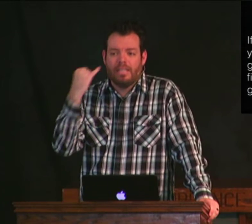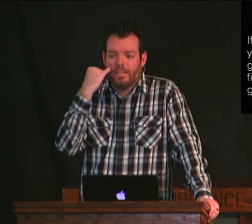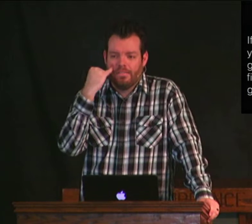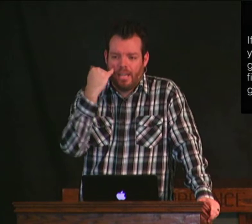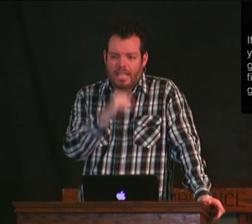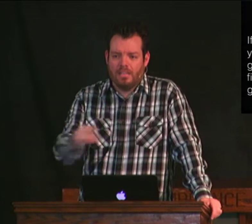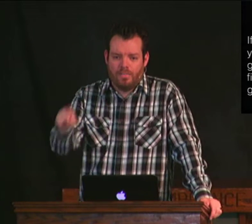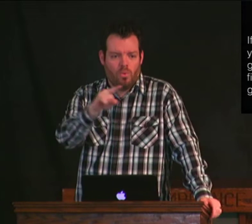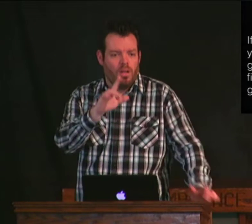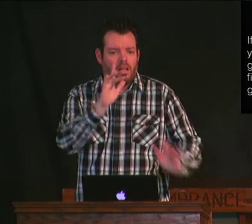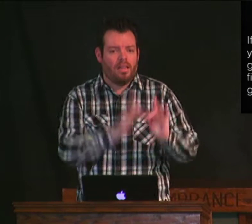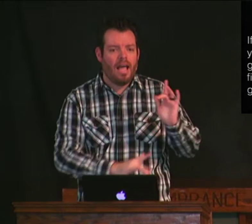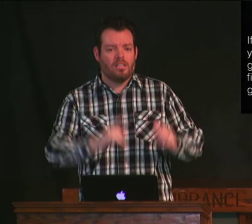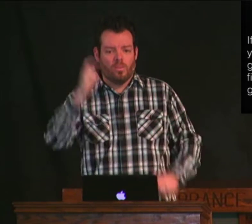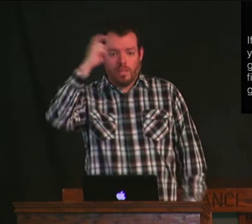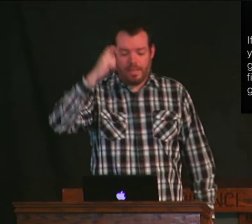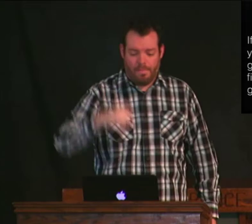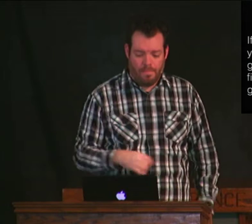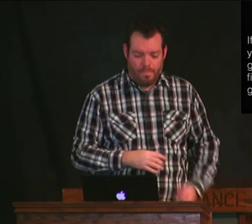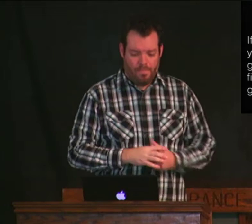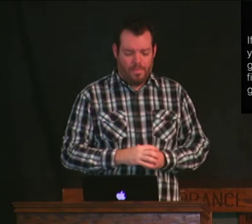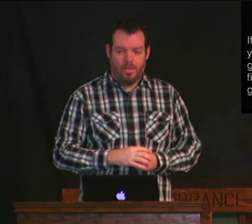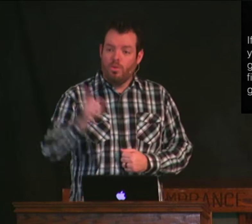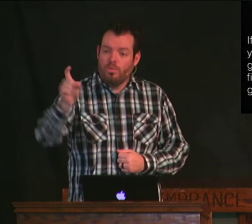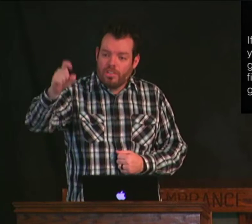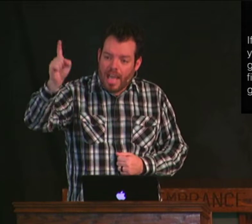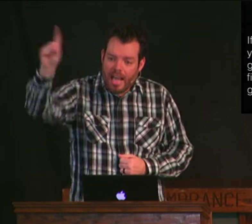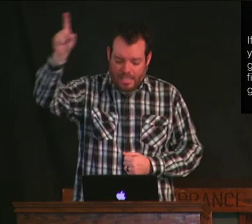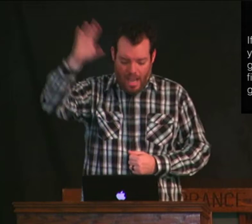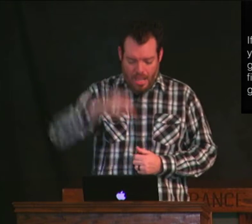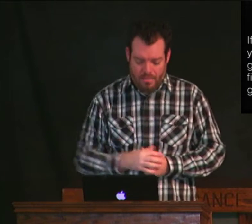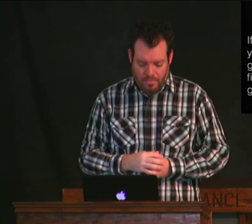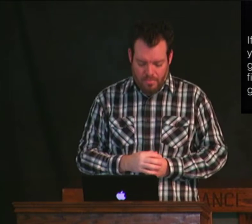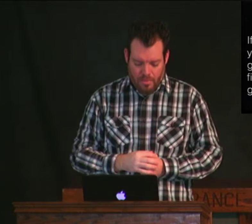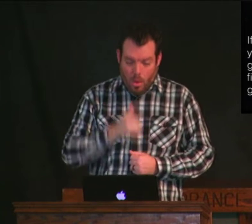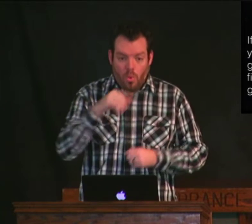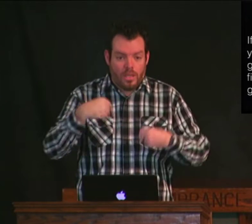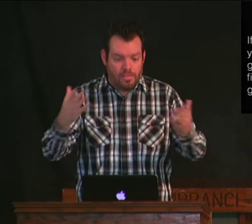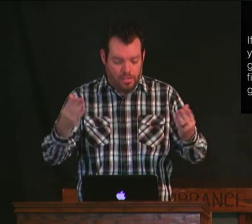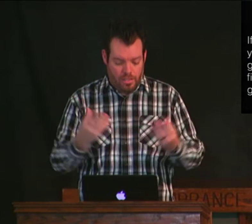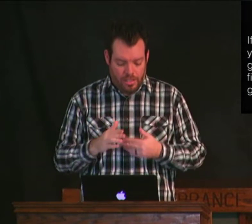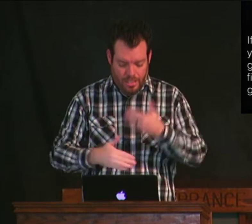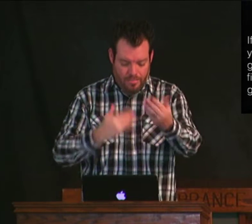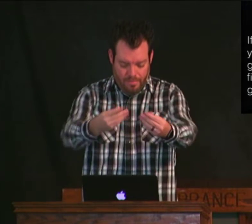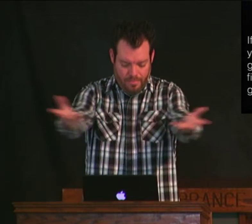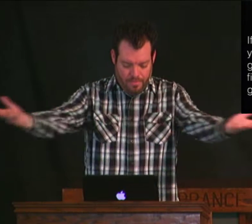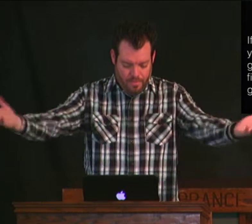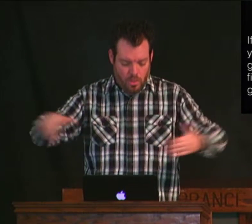If any of you lack wisdom, you should ask God, who gives generously to